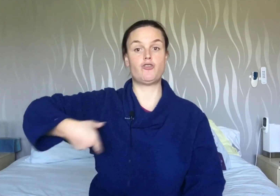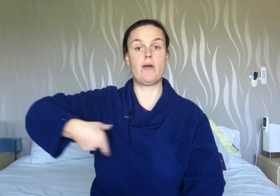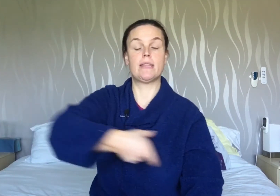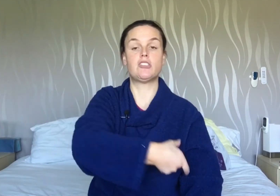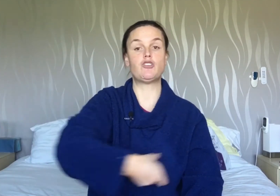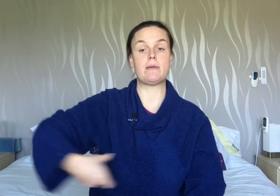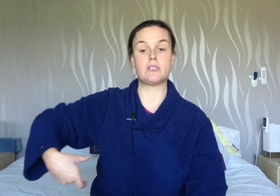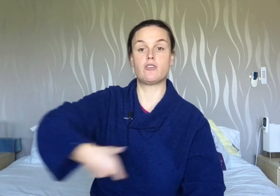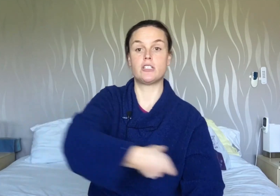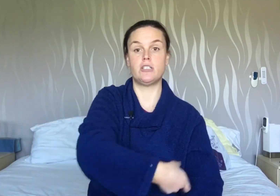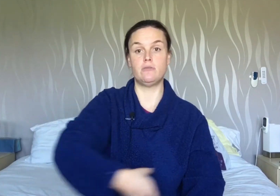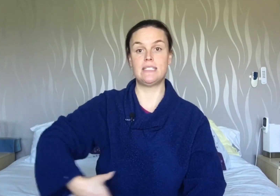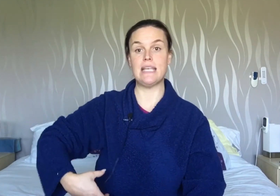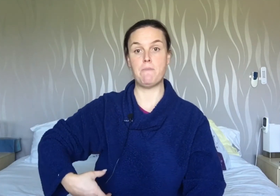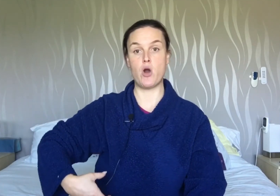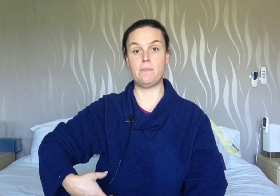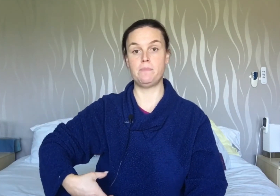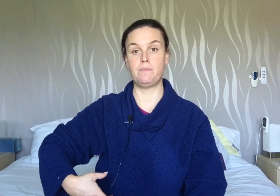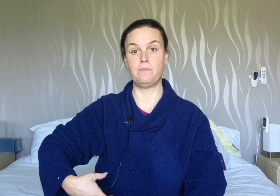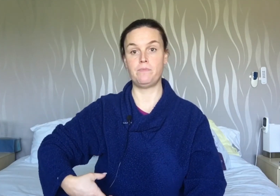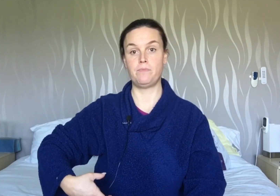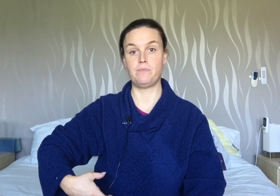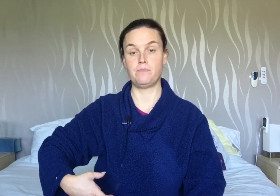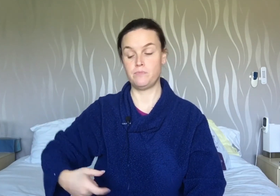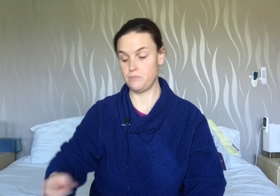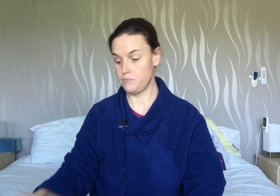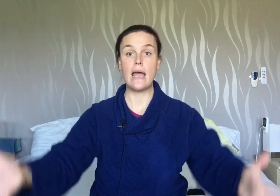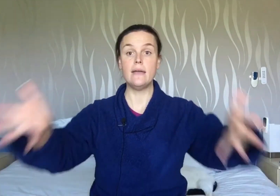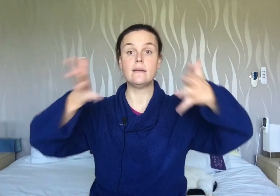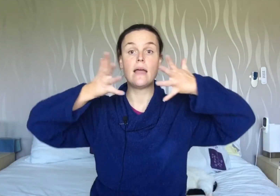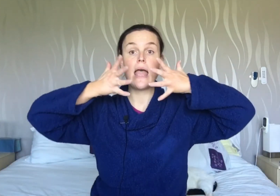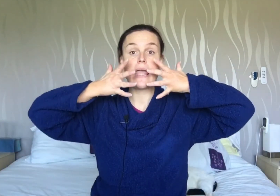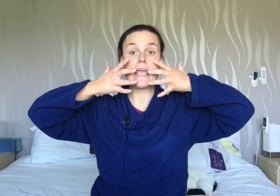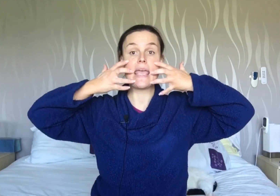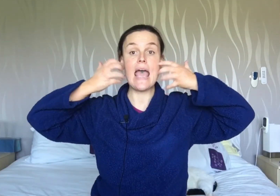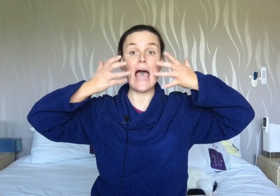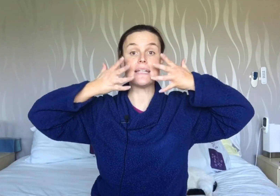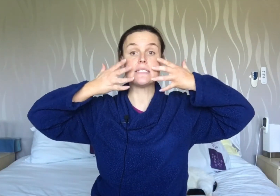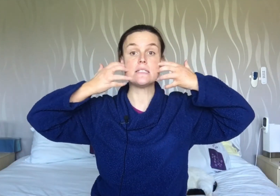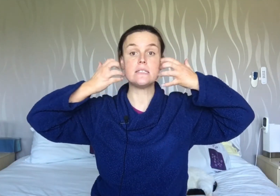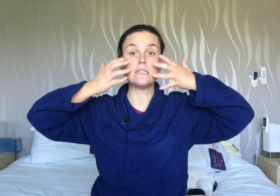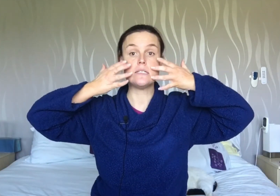the stripes across you. Zebra. Okay, cat.